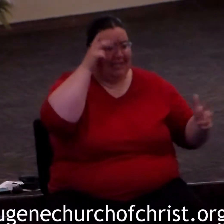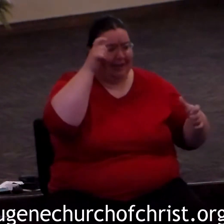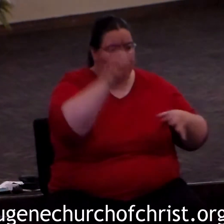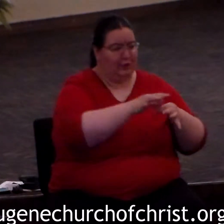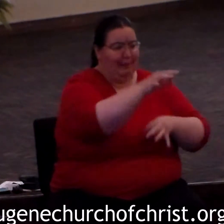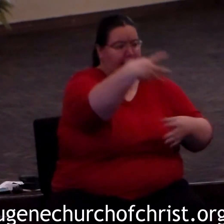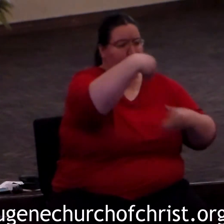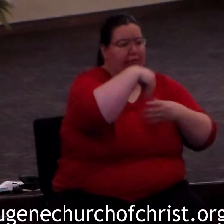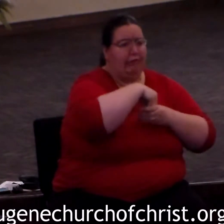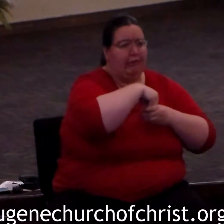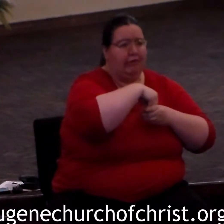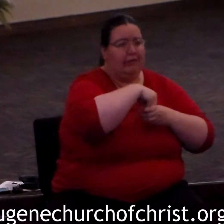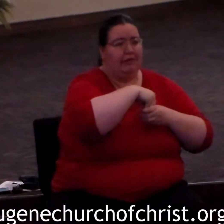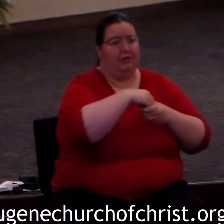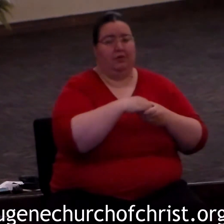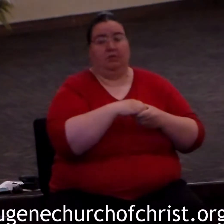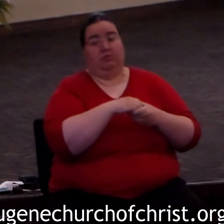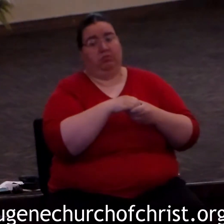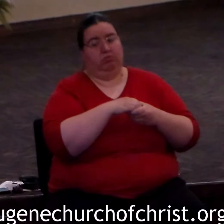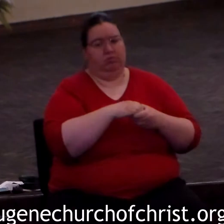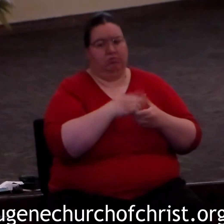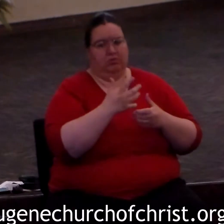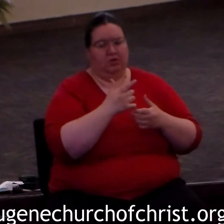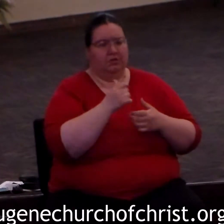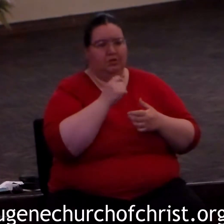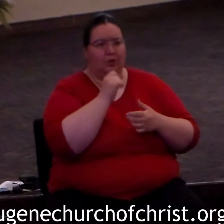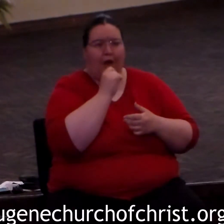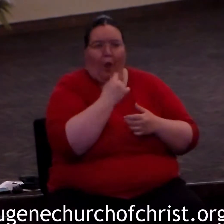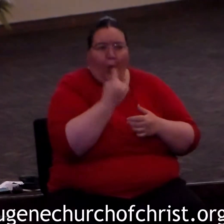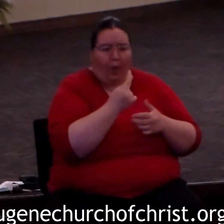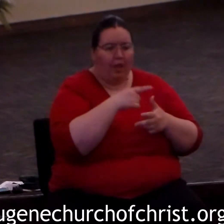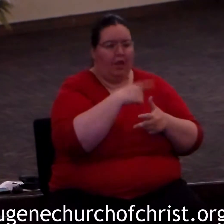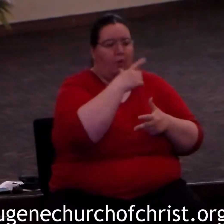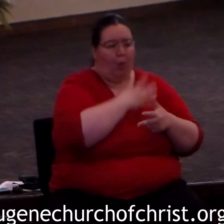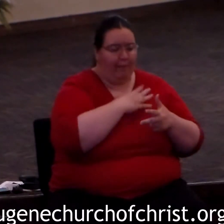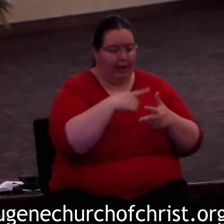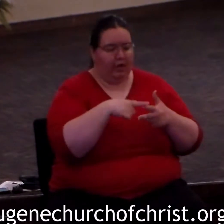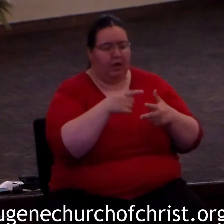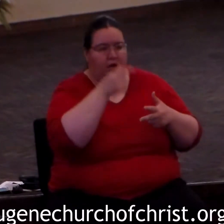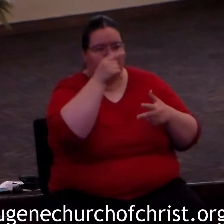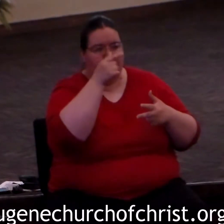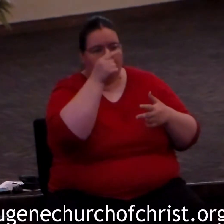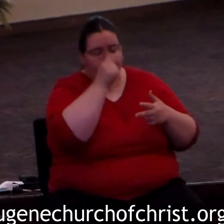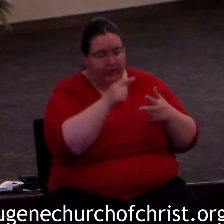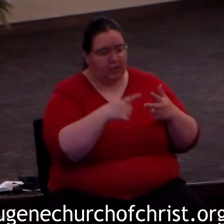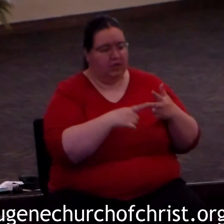and a Gentile. There is now a demon involved in this whole thing, and she is deemed to be